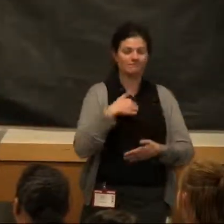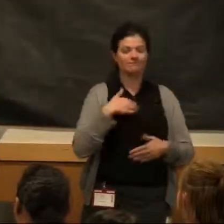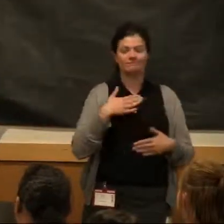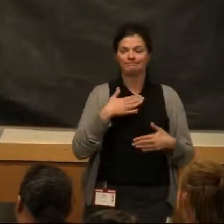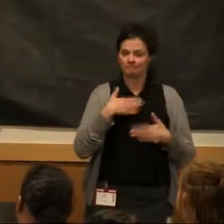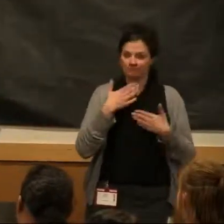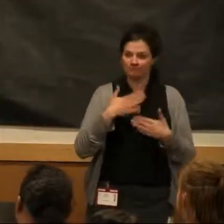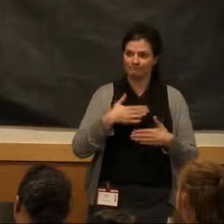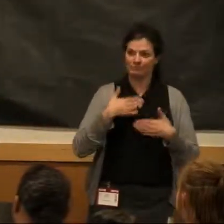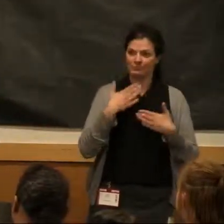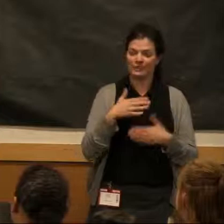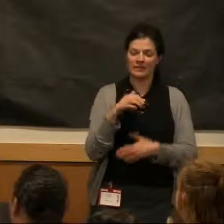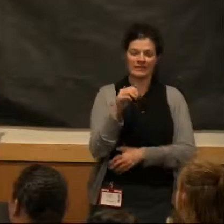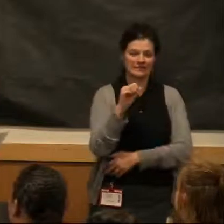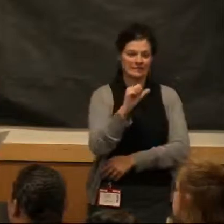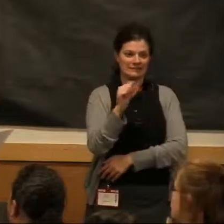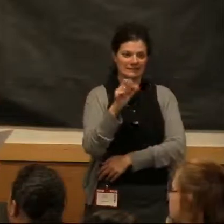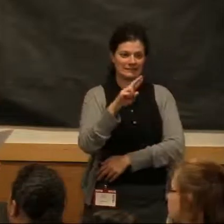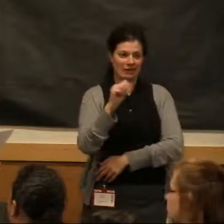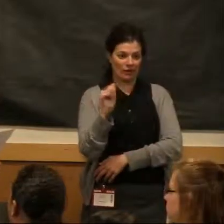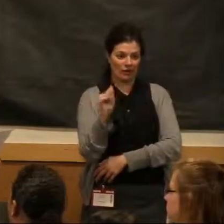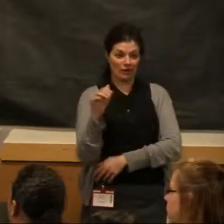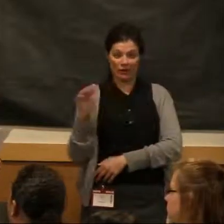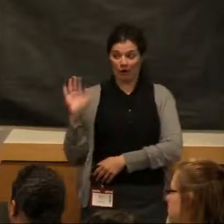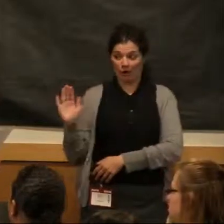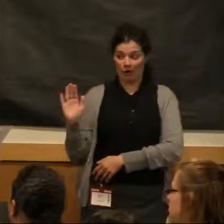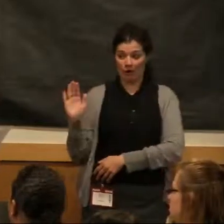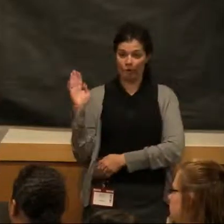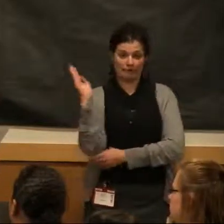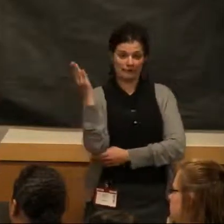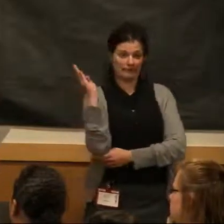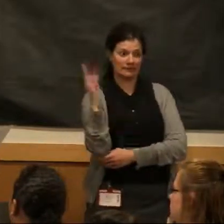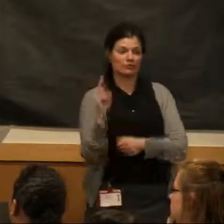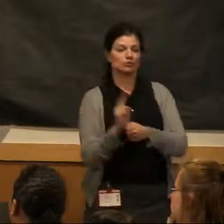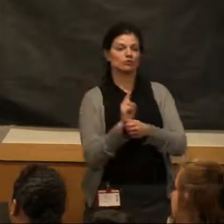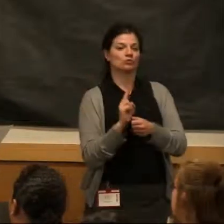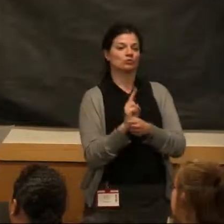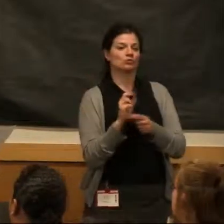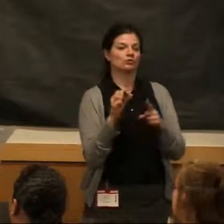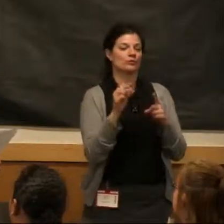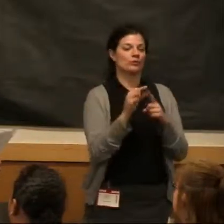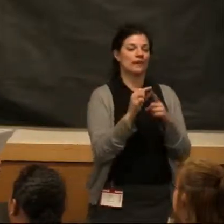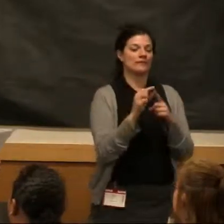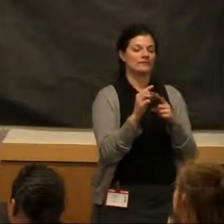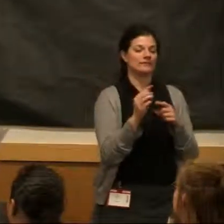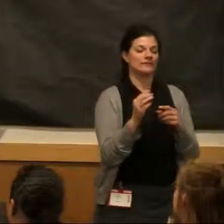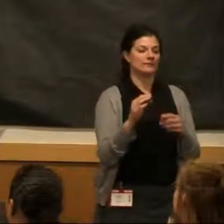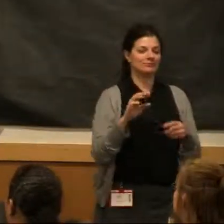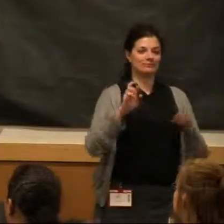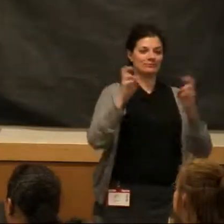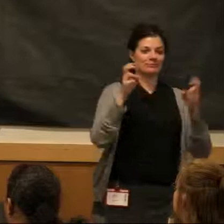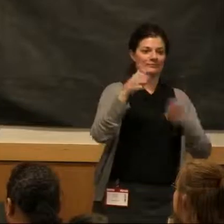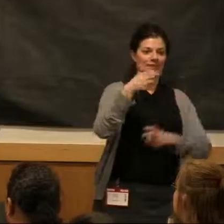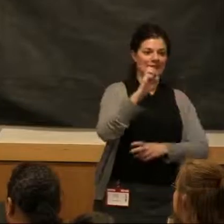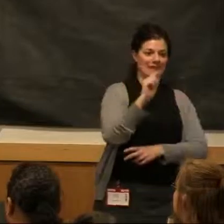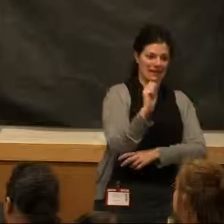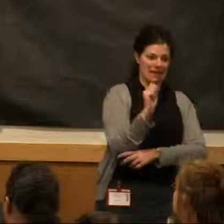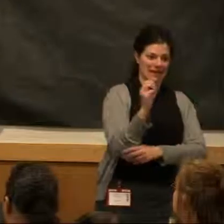glad that Sarah, in her presentation, used the phrase "get involved." And if